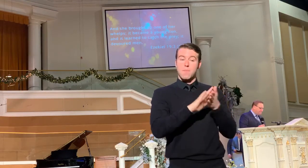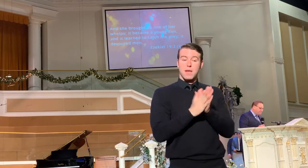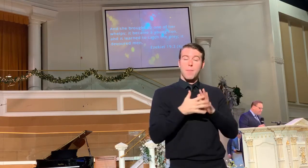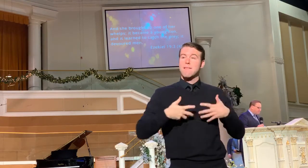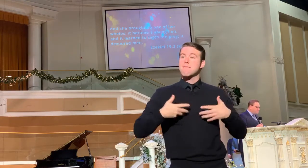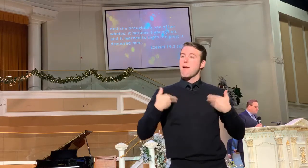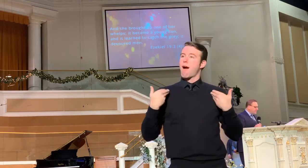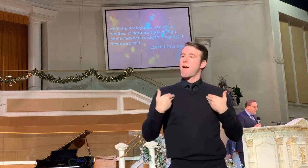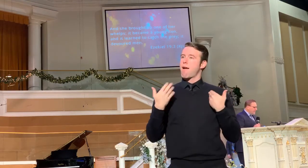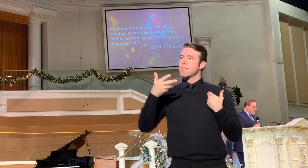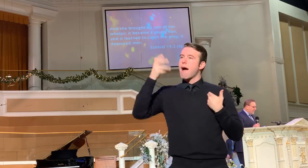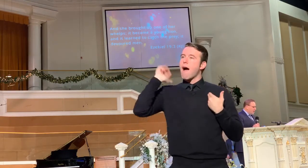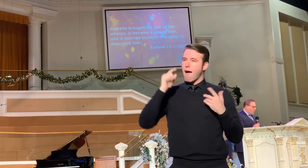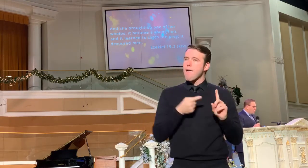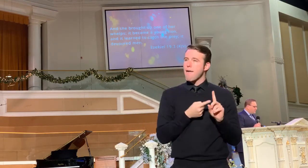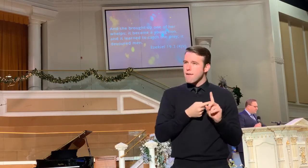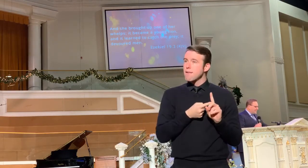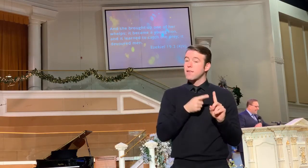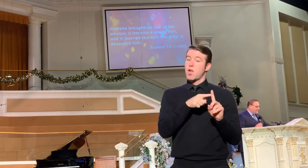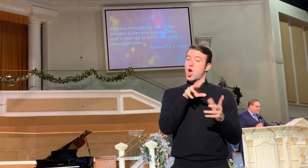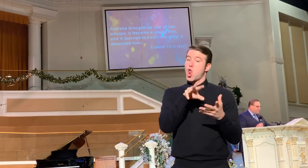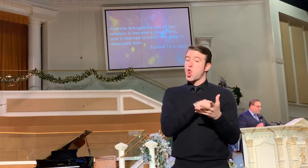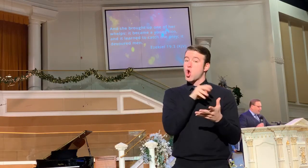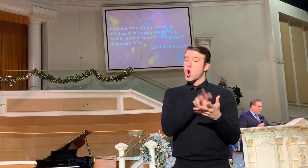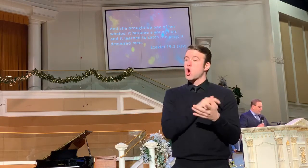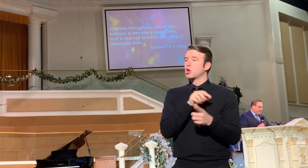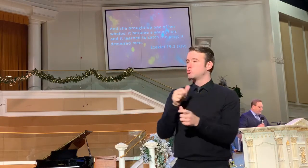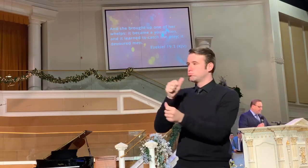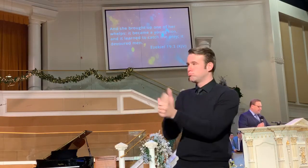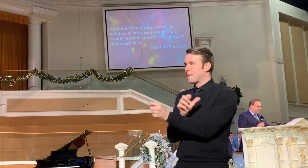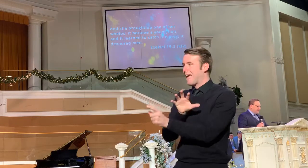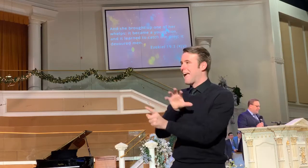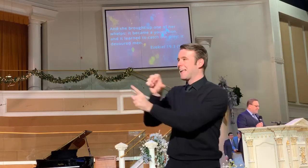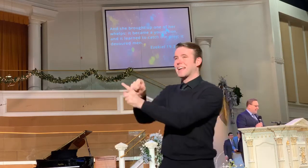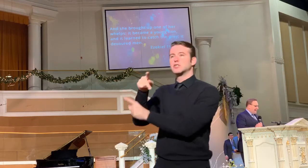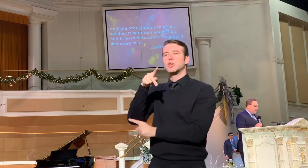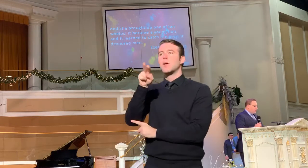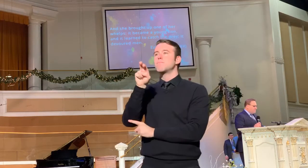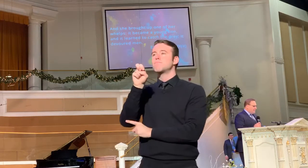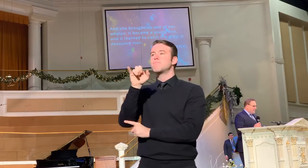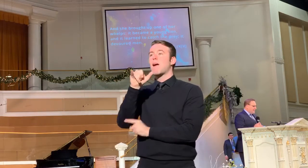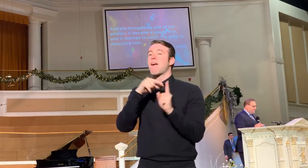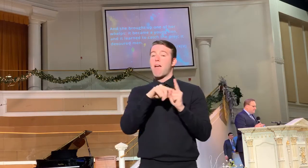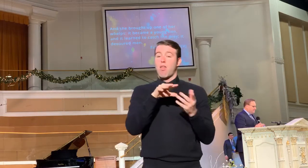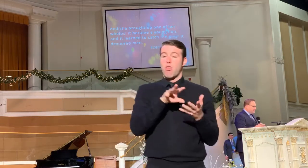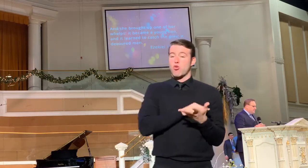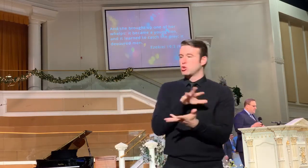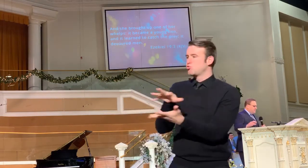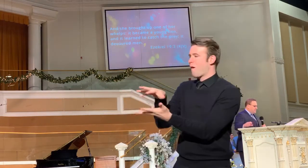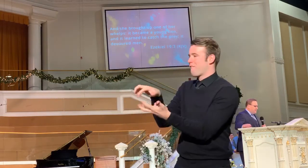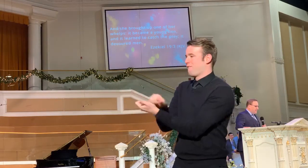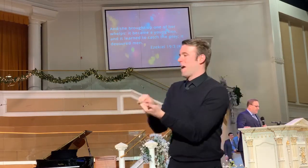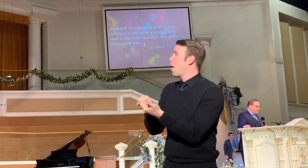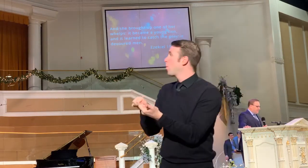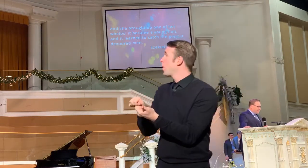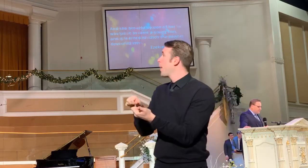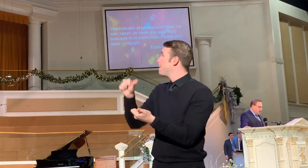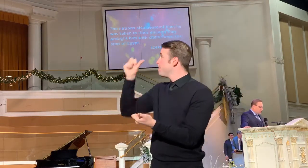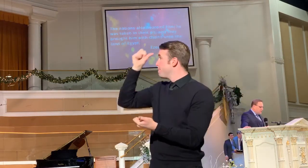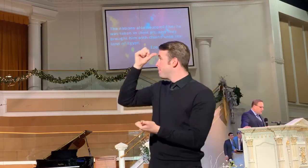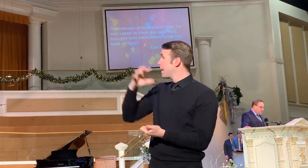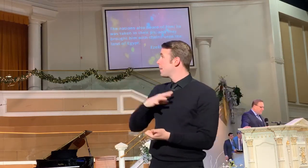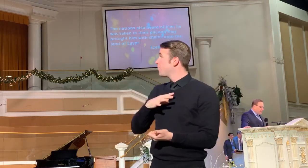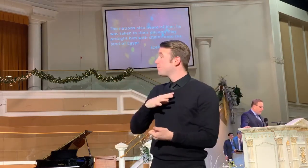lion, and it learned to catch the prey. It devoured men. The